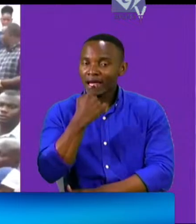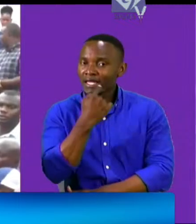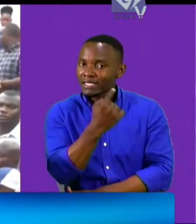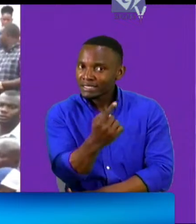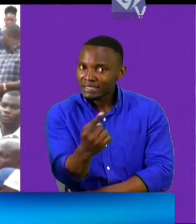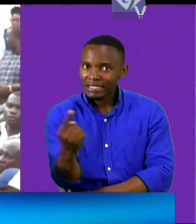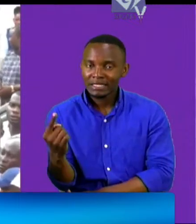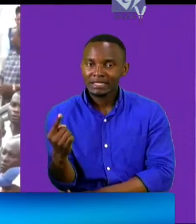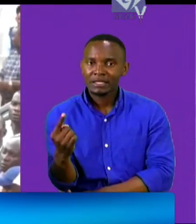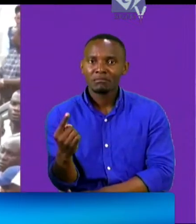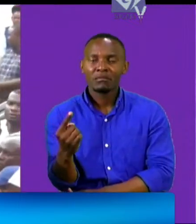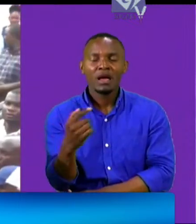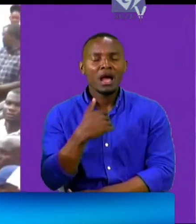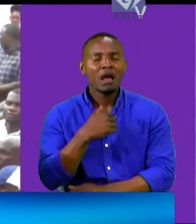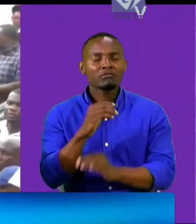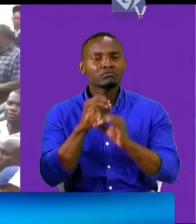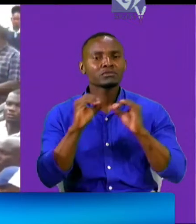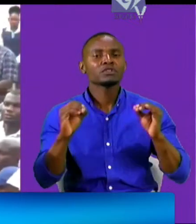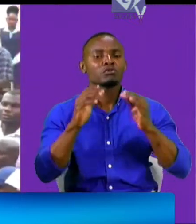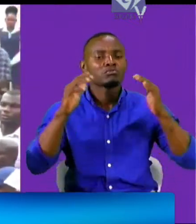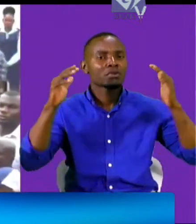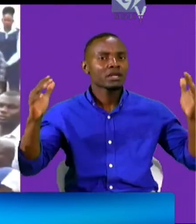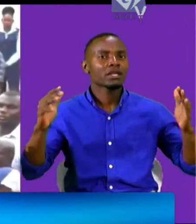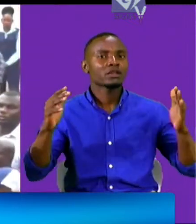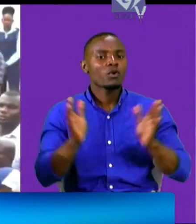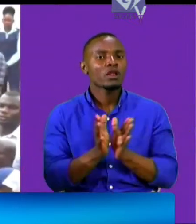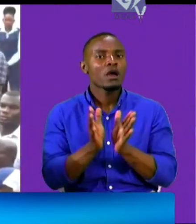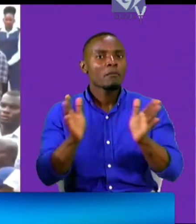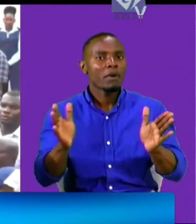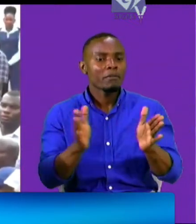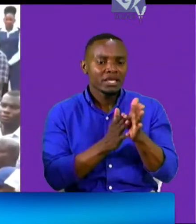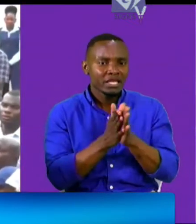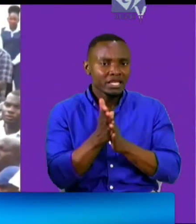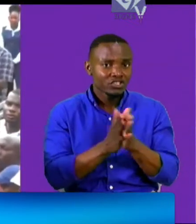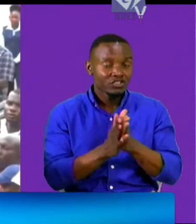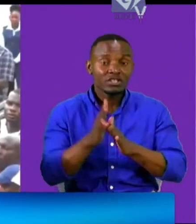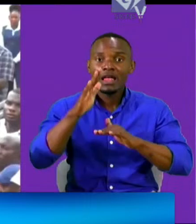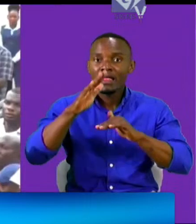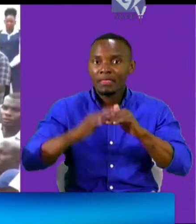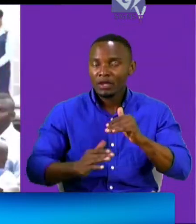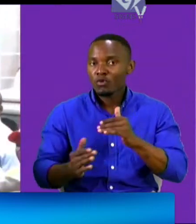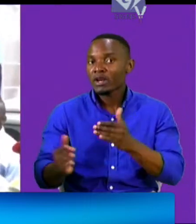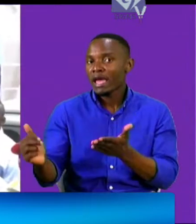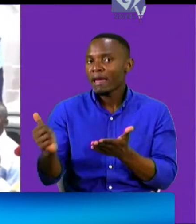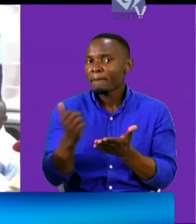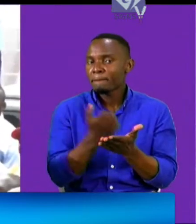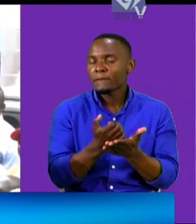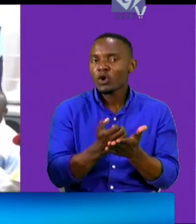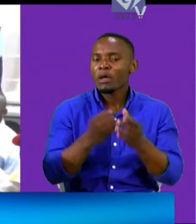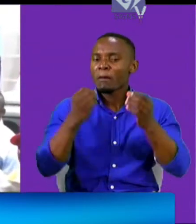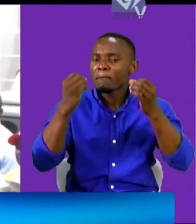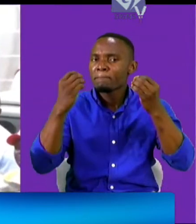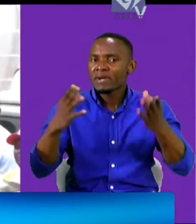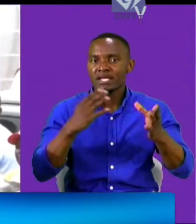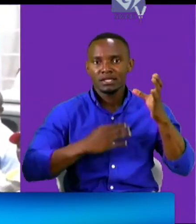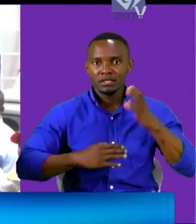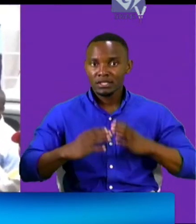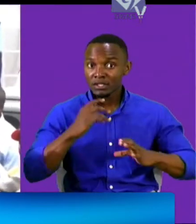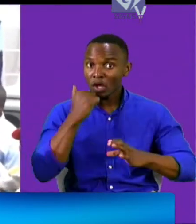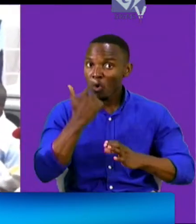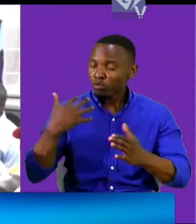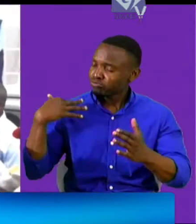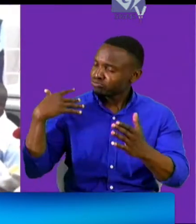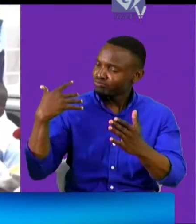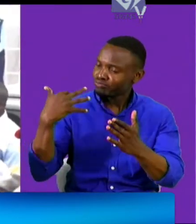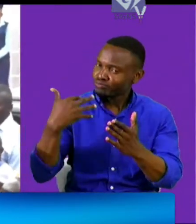no greater public interest than the employment of millions of citizens who for a long time have never